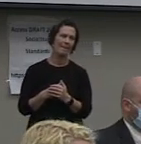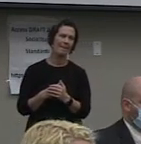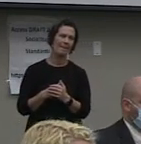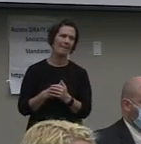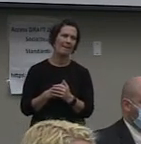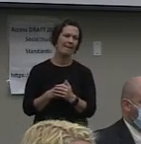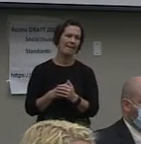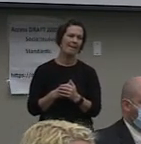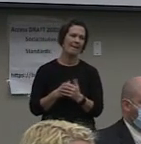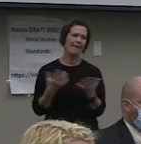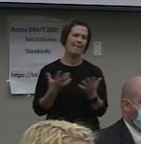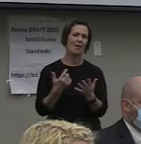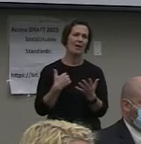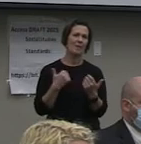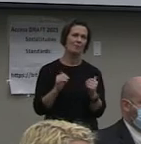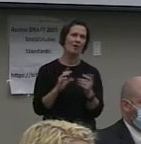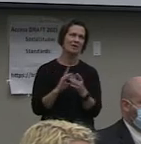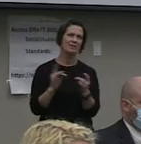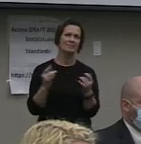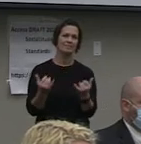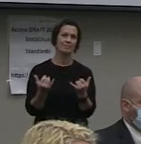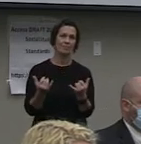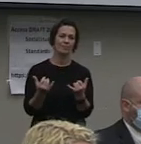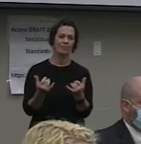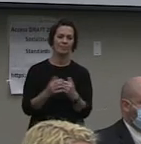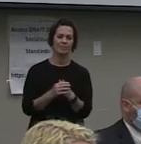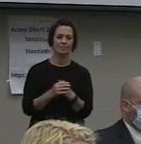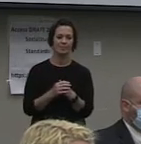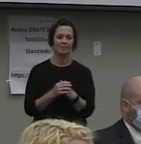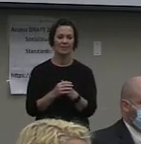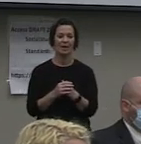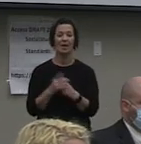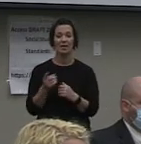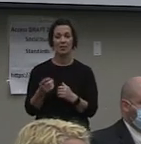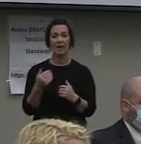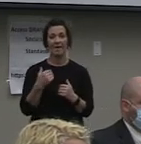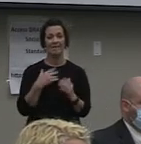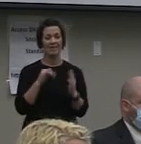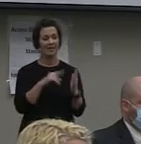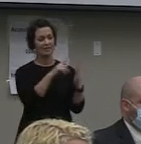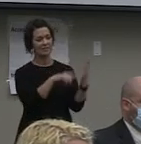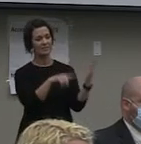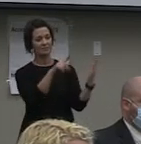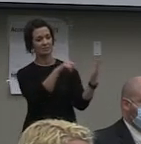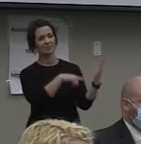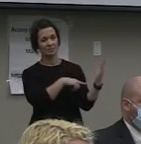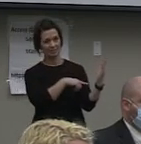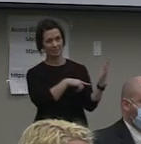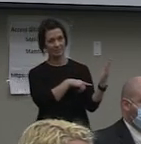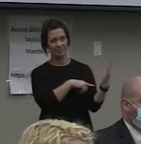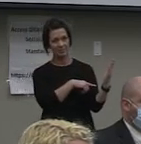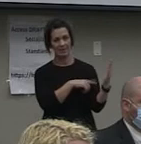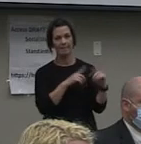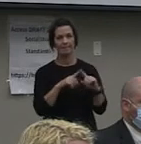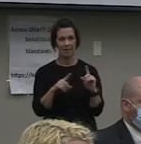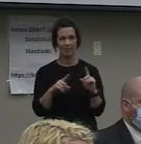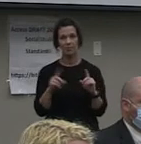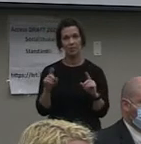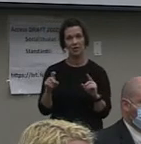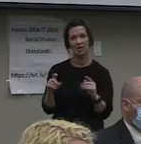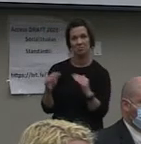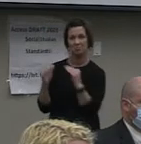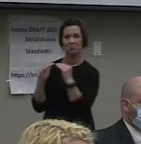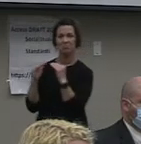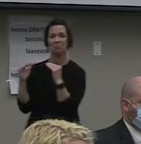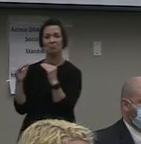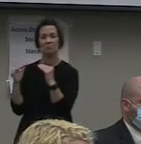making right now is, it's not only that there has been discrimination and that there needs to be equality, but we need